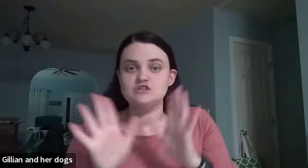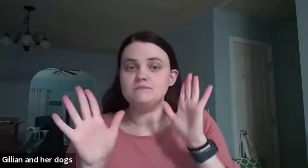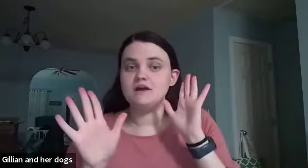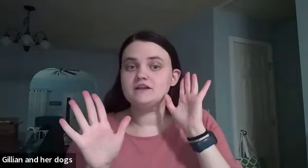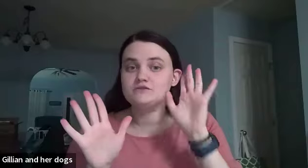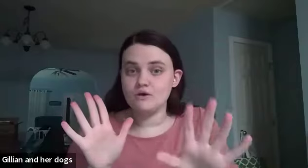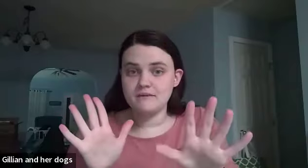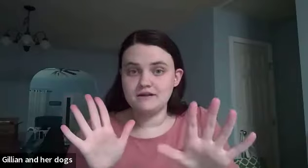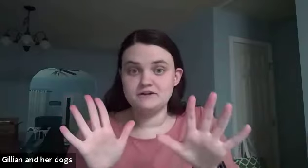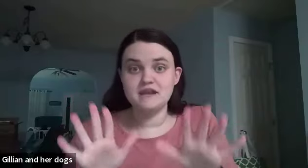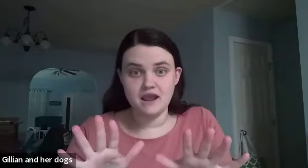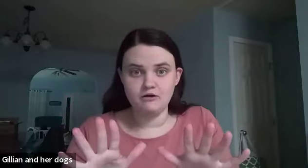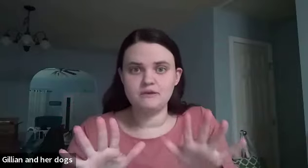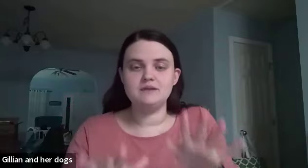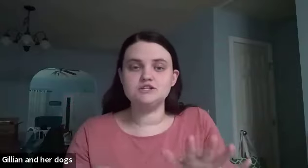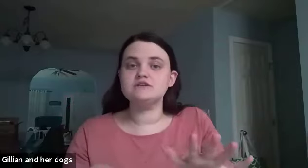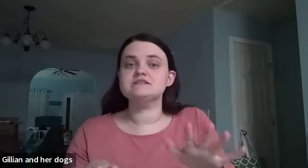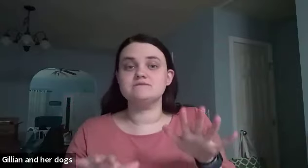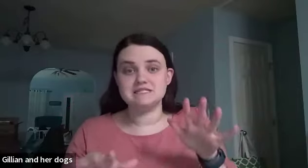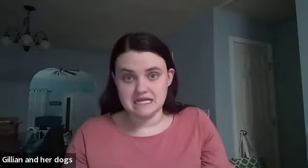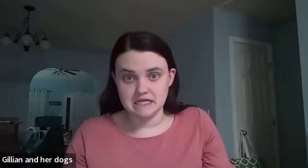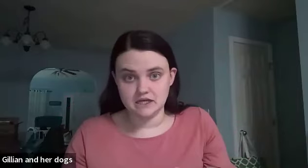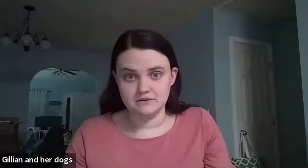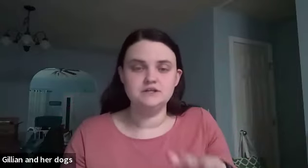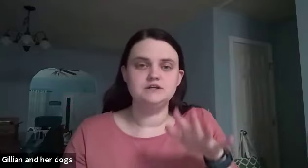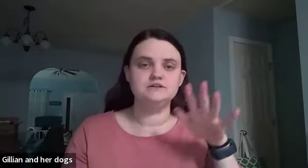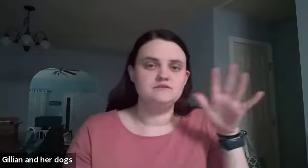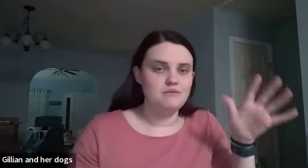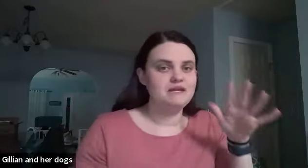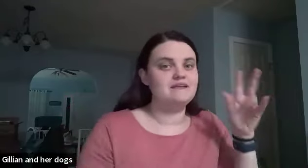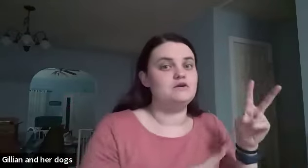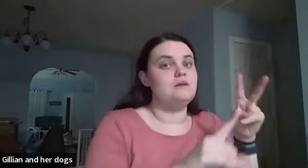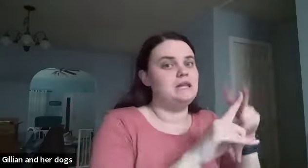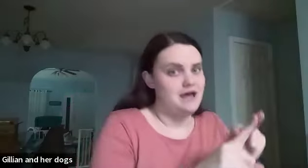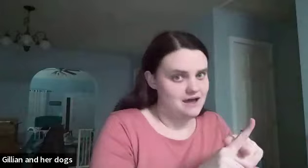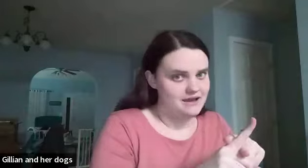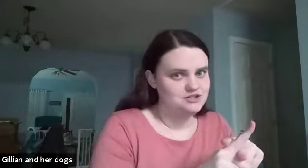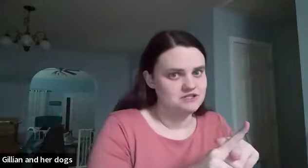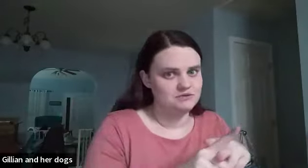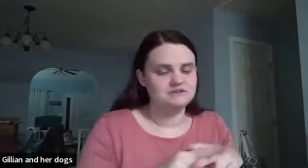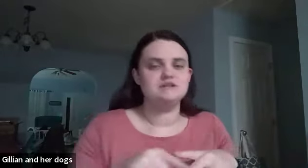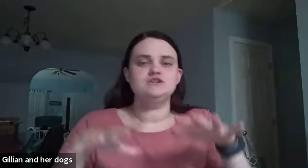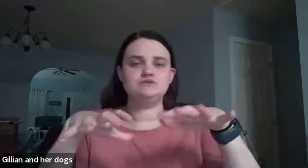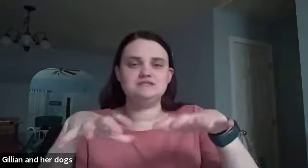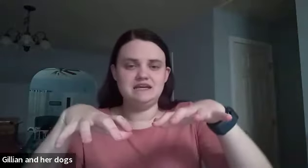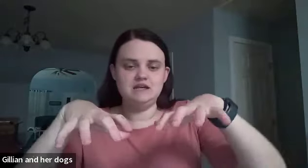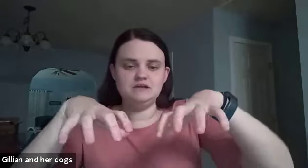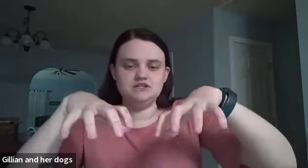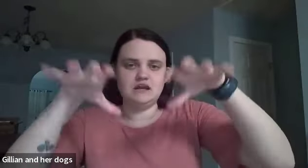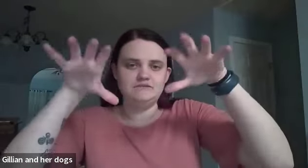So I'm not going to throw them out here now, but I am going to show you the sign for stadium that we can later apply to our sports. So stadium is you're going to have